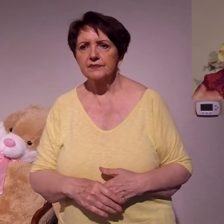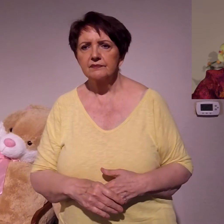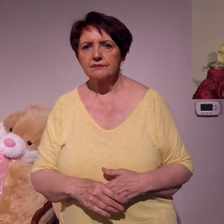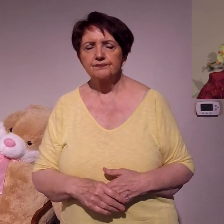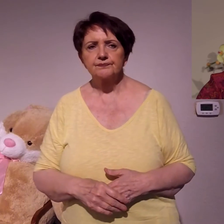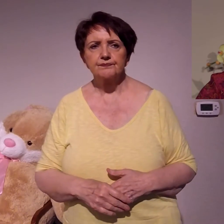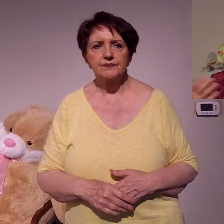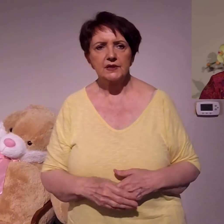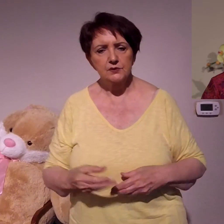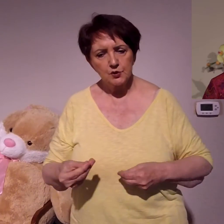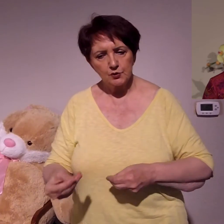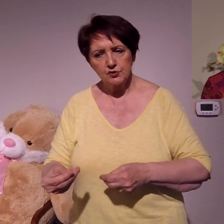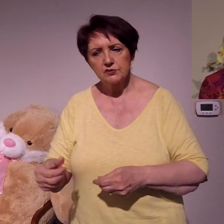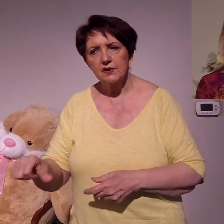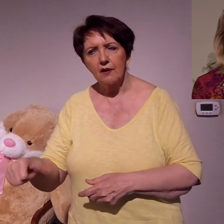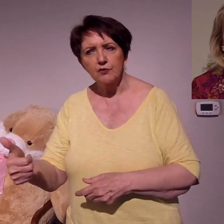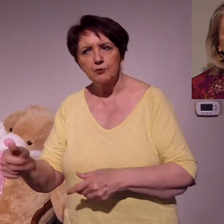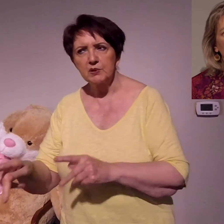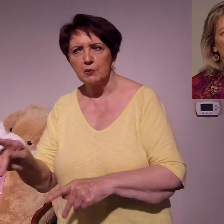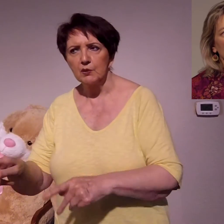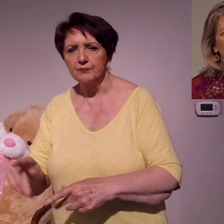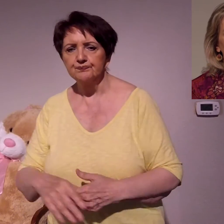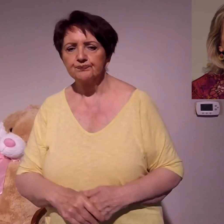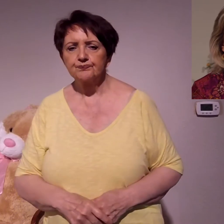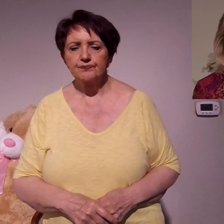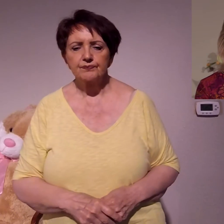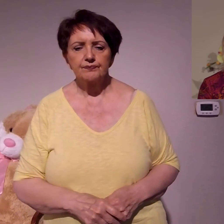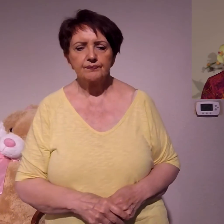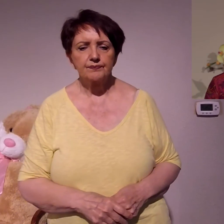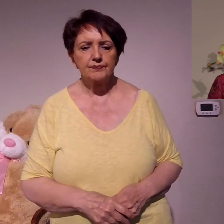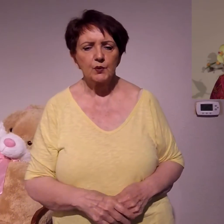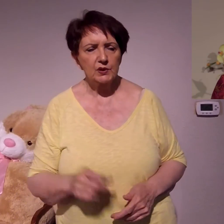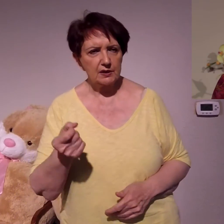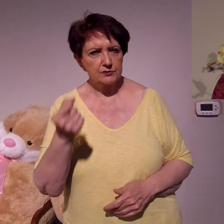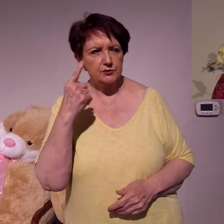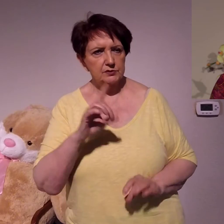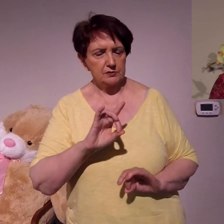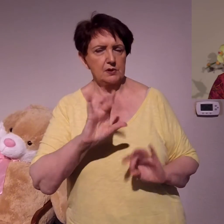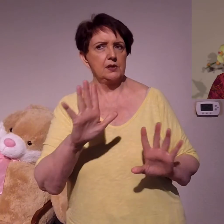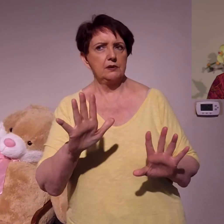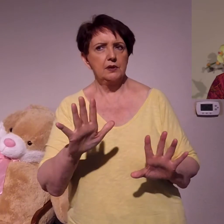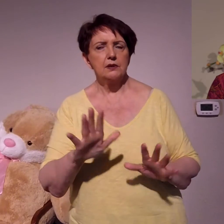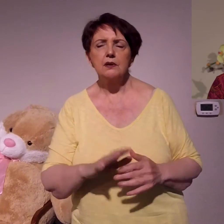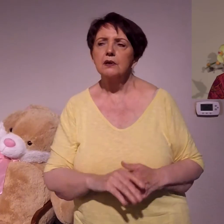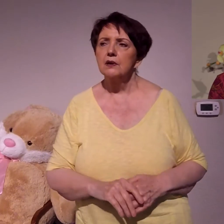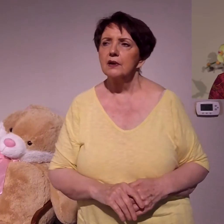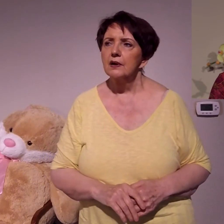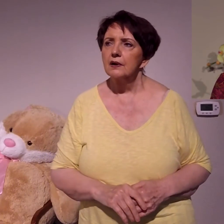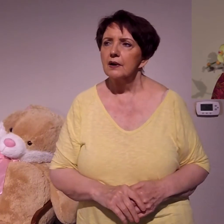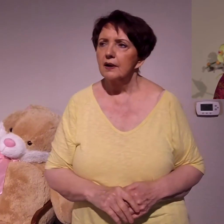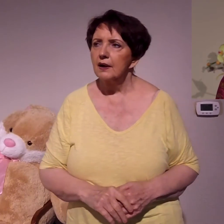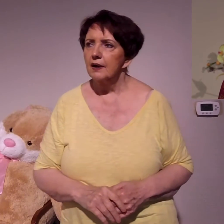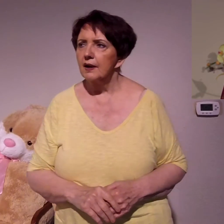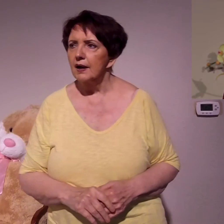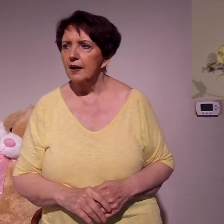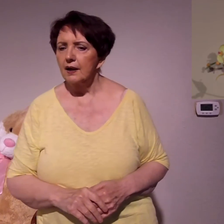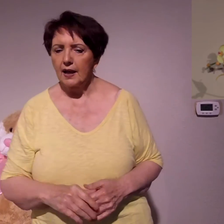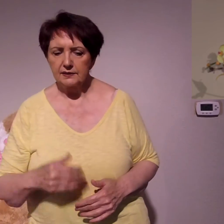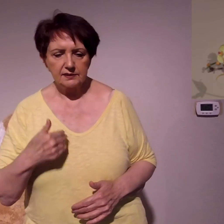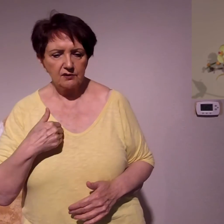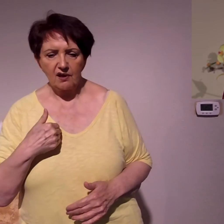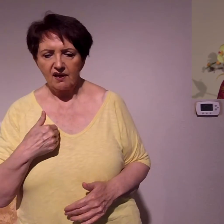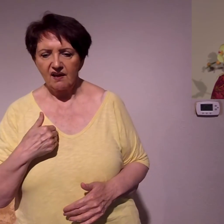two people holding complete unto themselves, loving themselves and journeying in that forward way that you were expressing. So